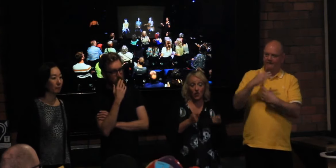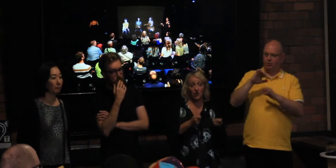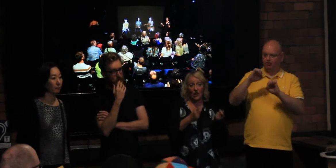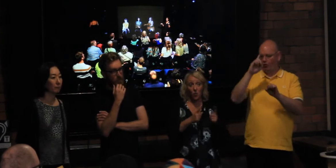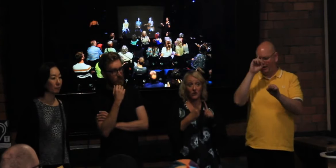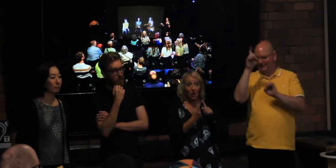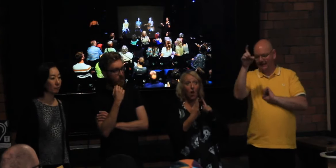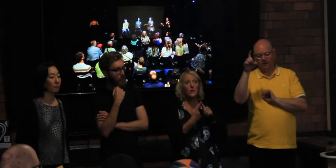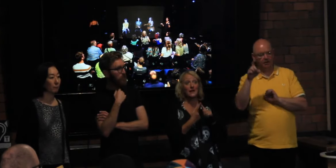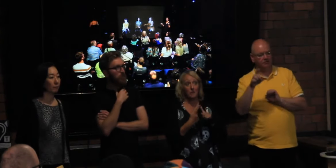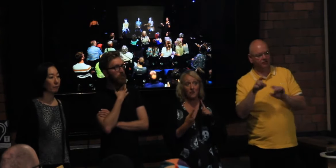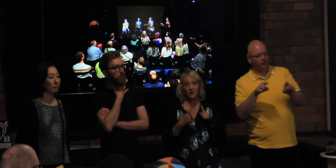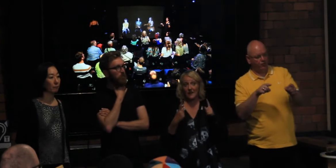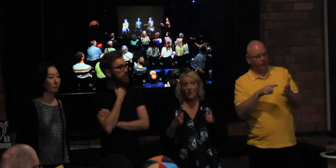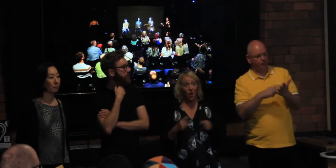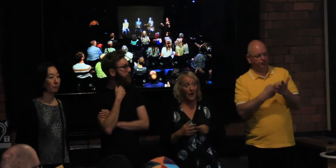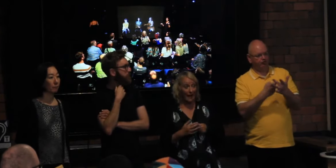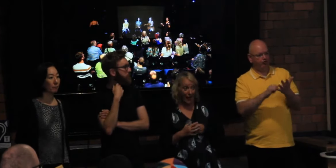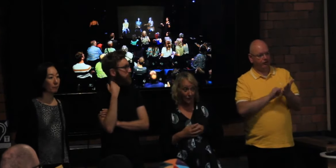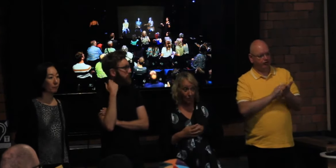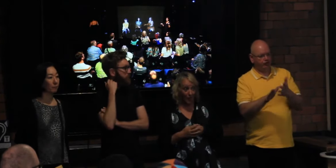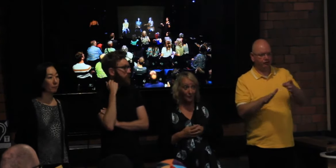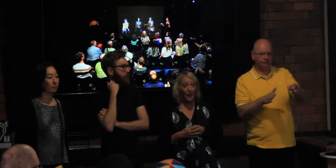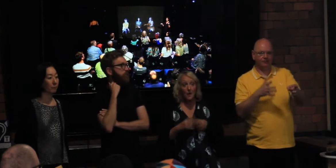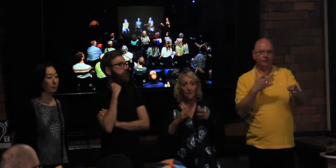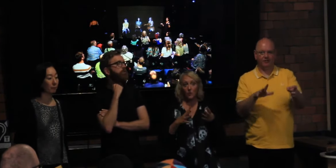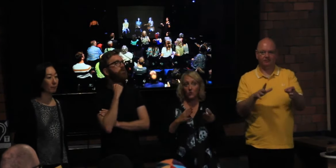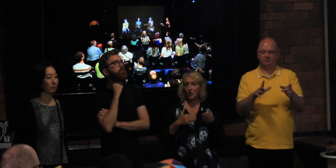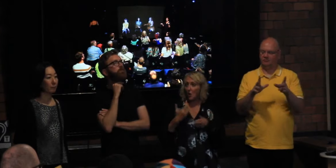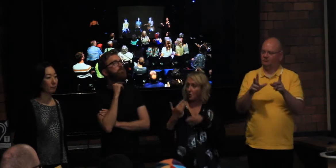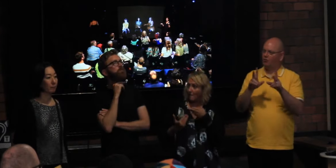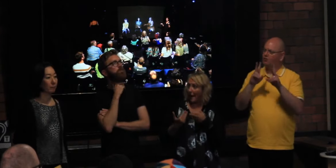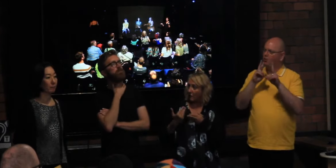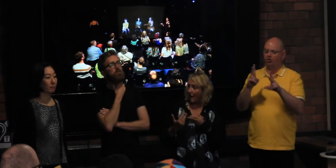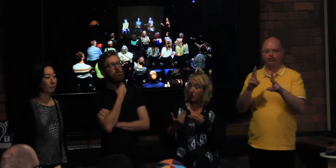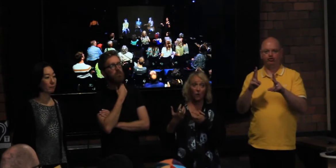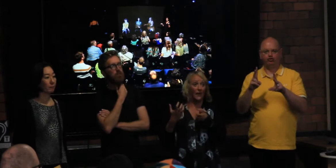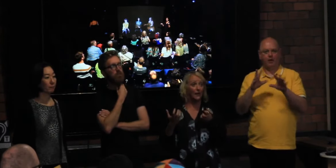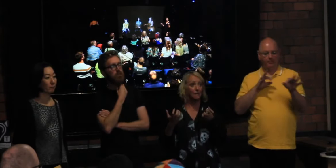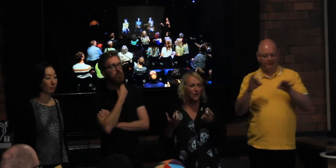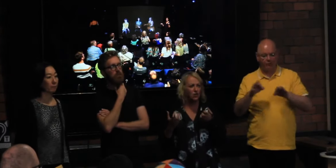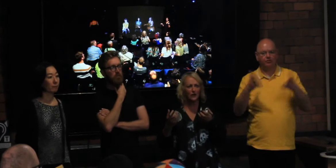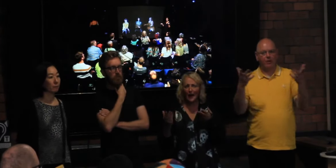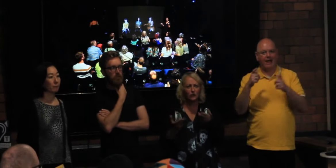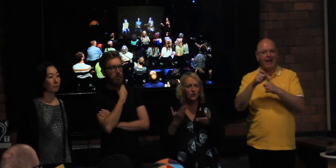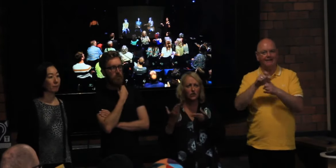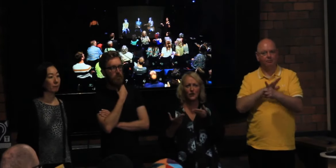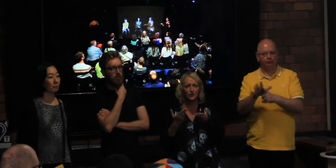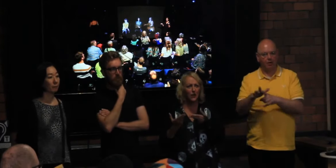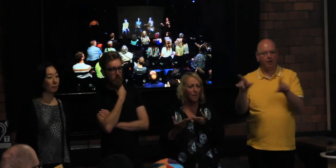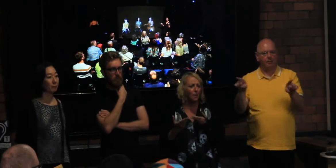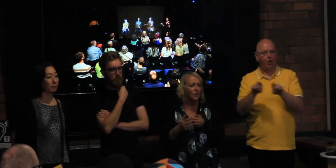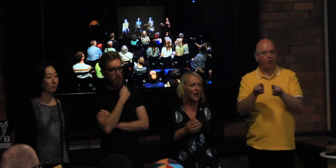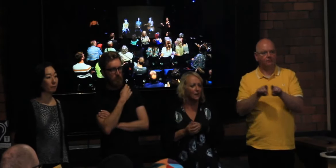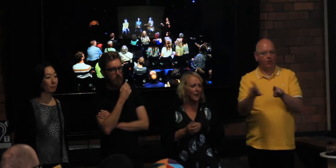from Trish, that was her own experience of seeing the work in Edinburgh, but also the background on the animation. How did